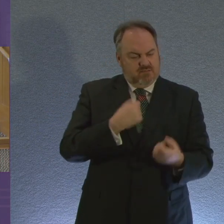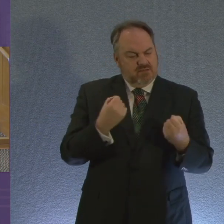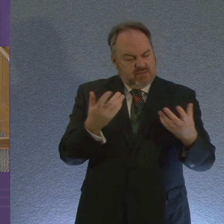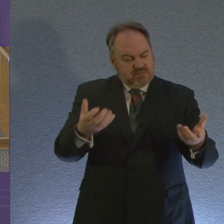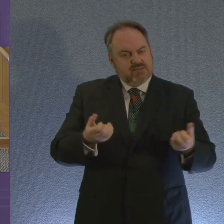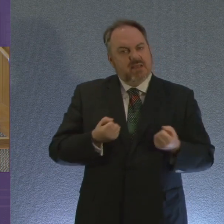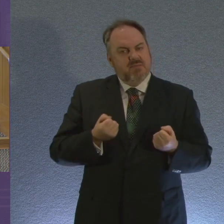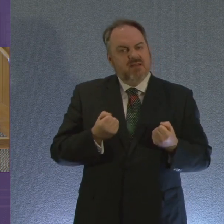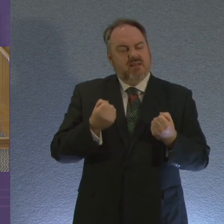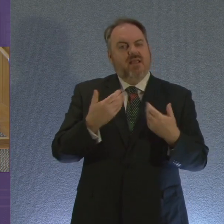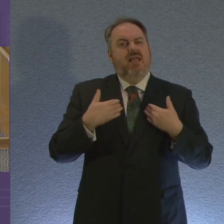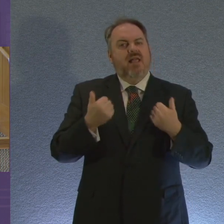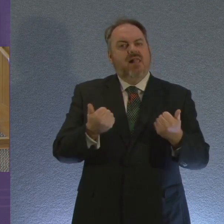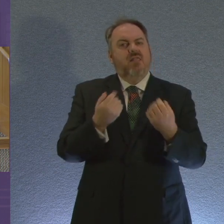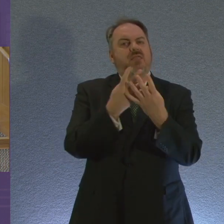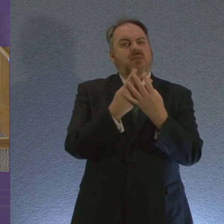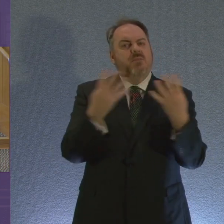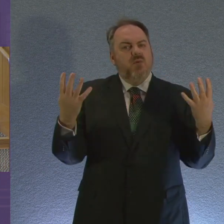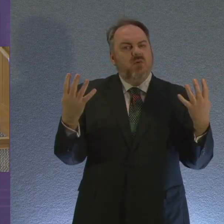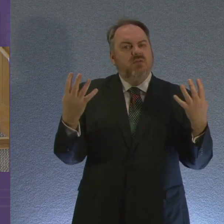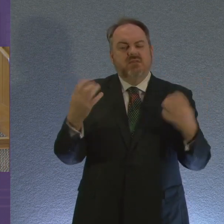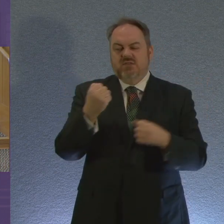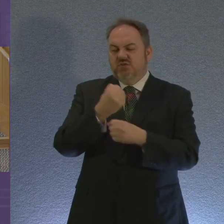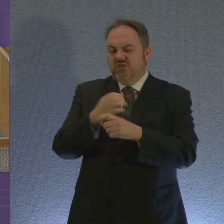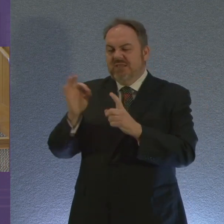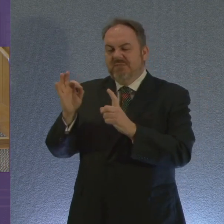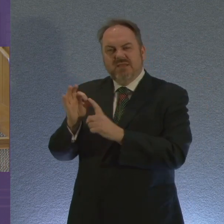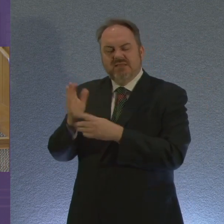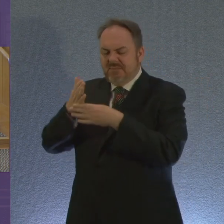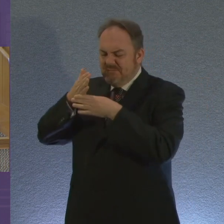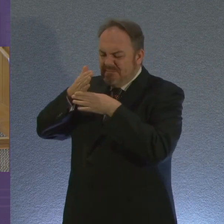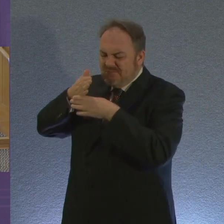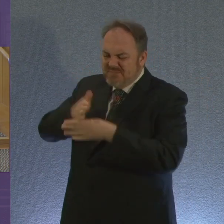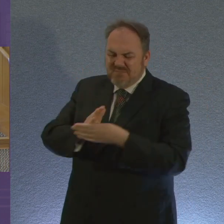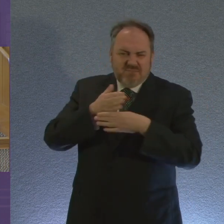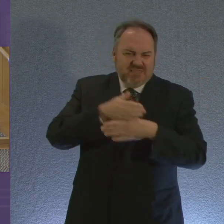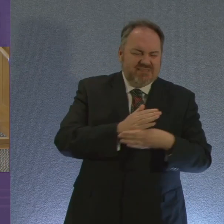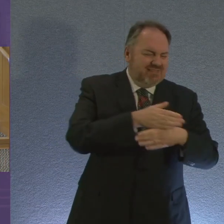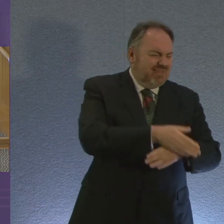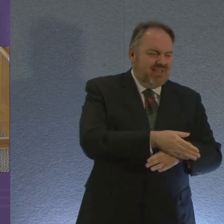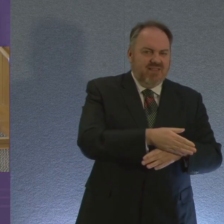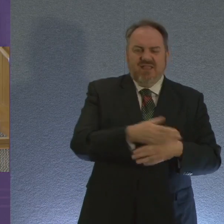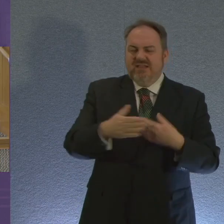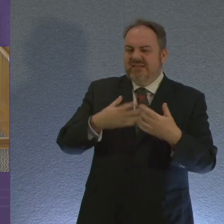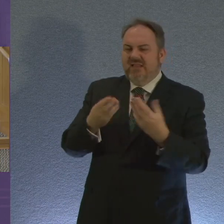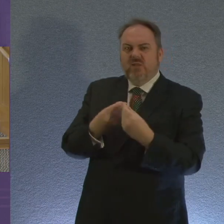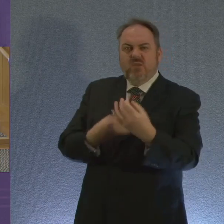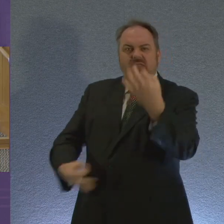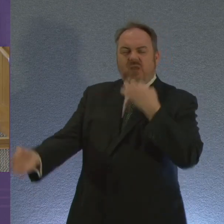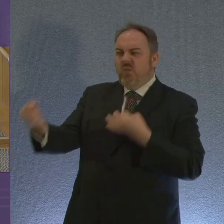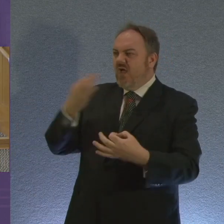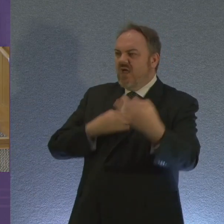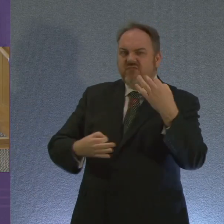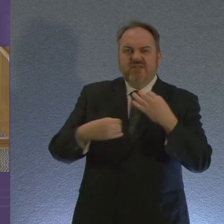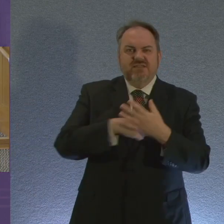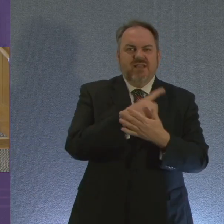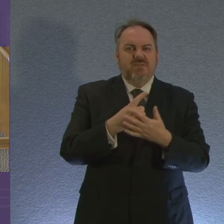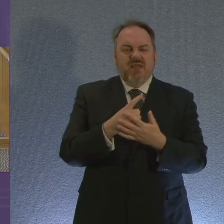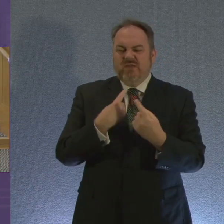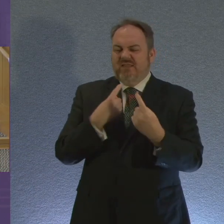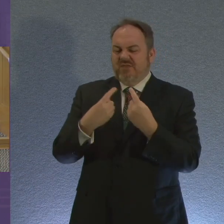that GP practices, that pharmacies, that anybody working in the NHS has much better things to do, much more important things to do right now